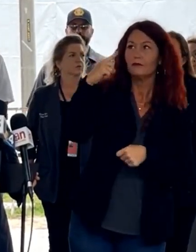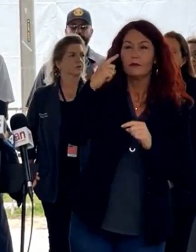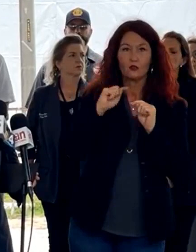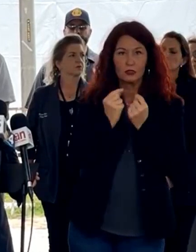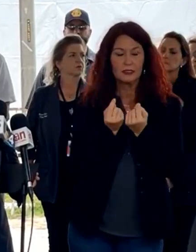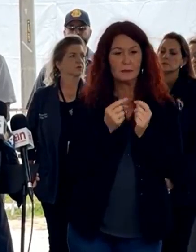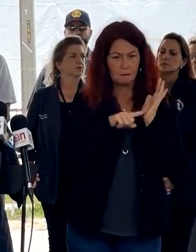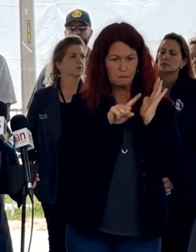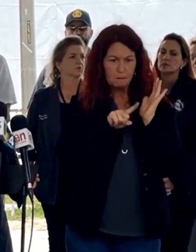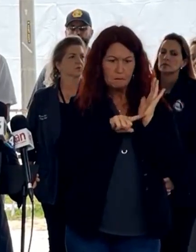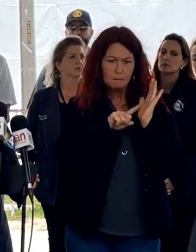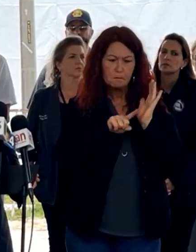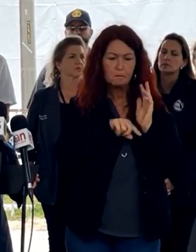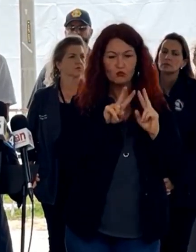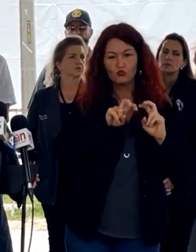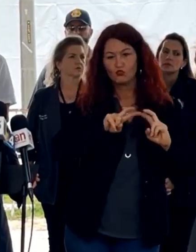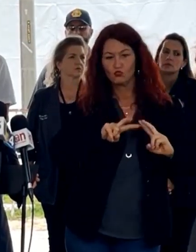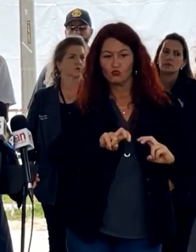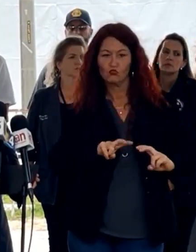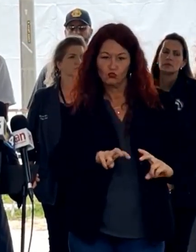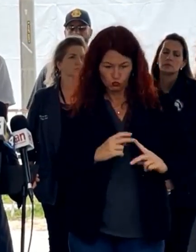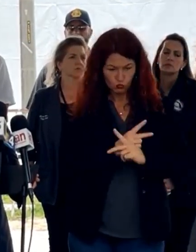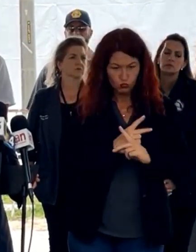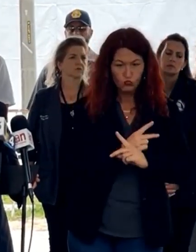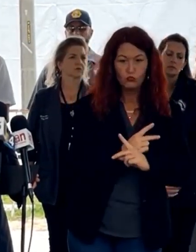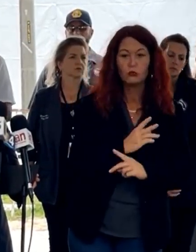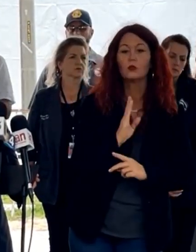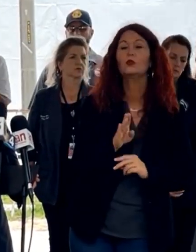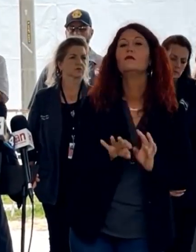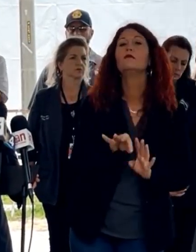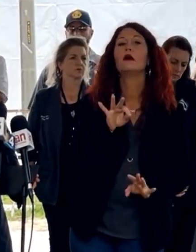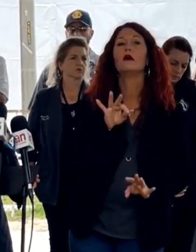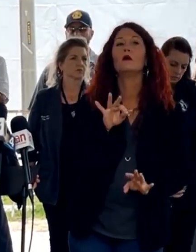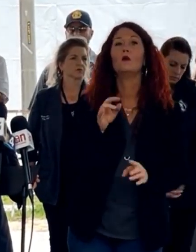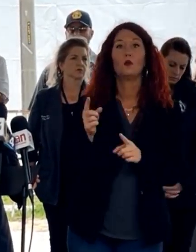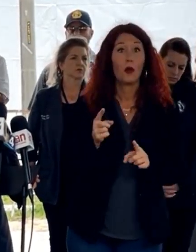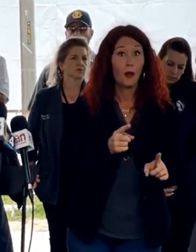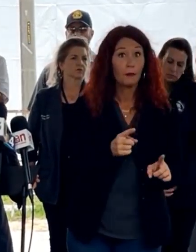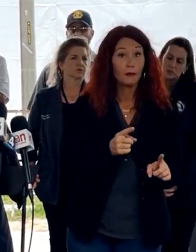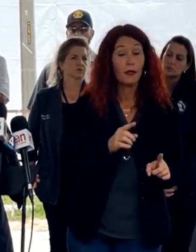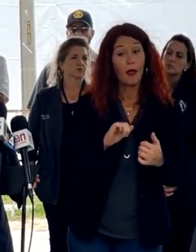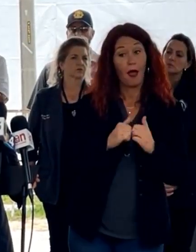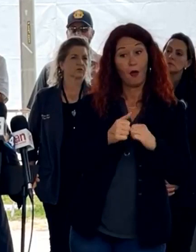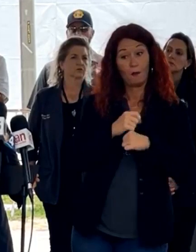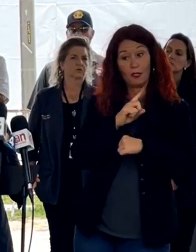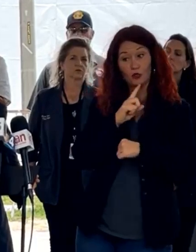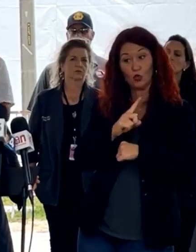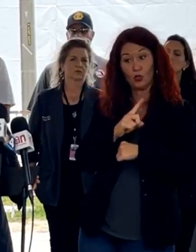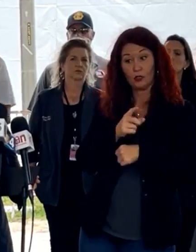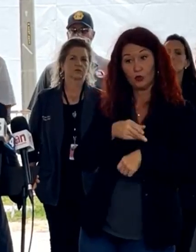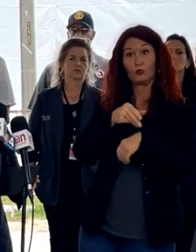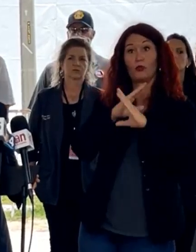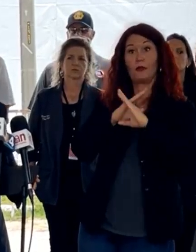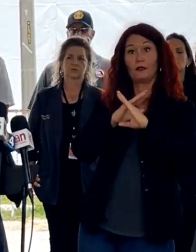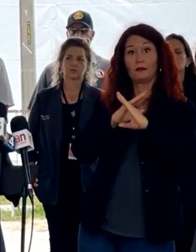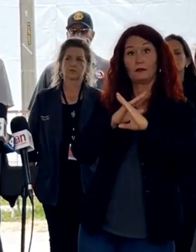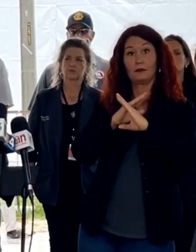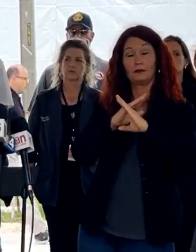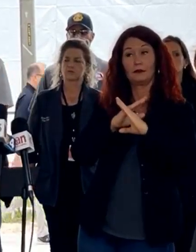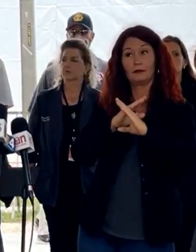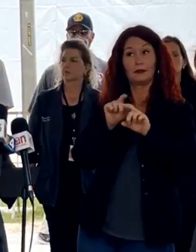and that we'll learn what happened, what could have been prevented, and how to make sure it never happens again.